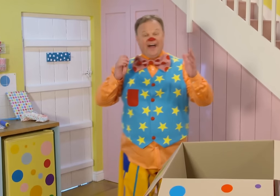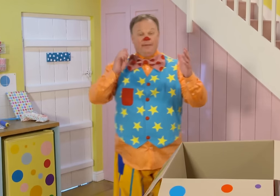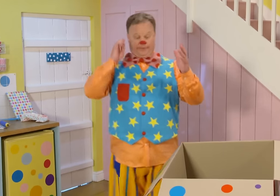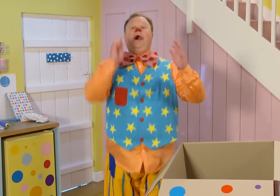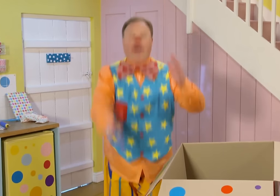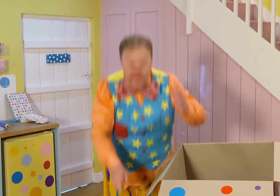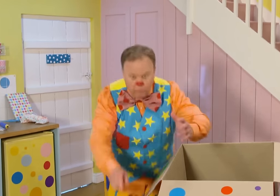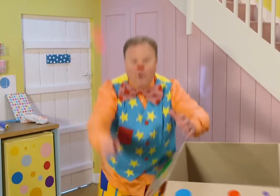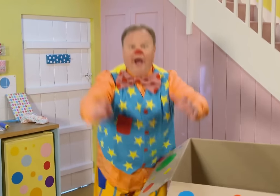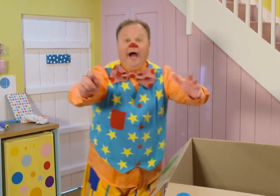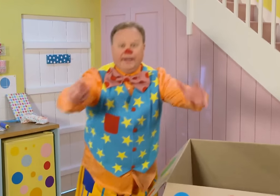time...